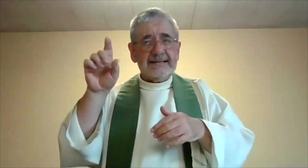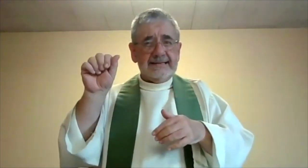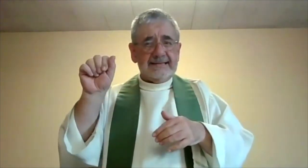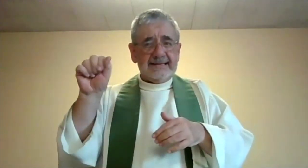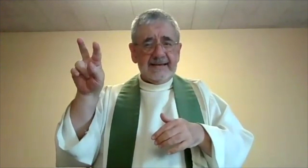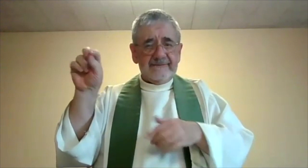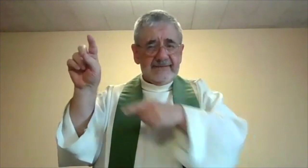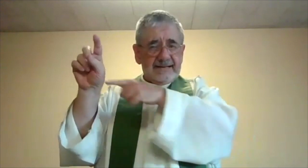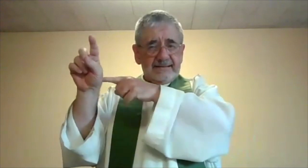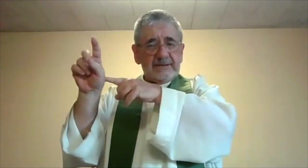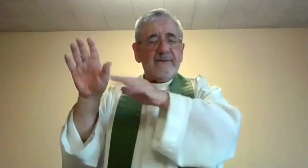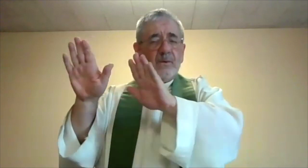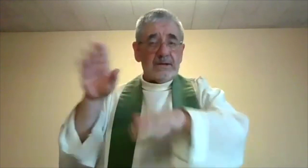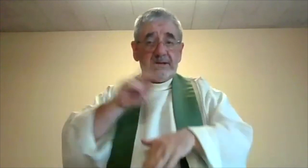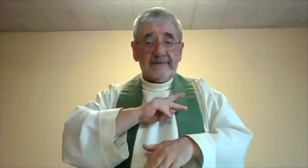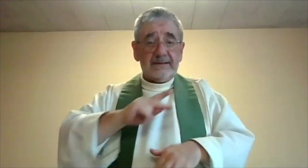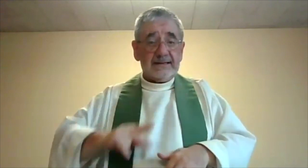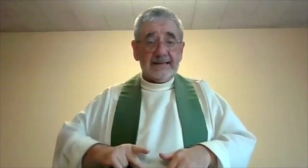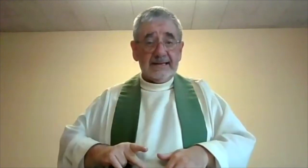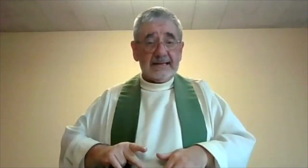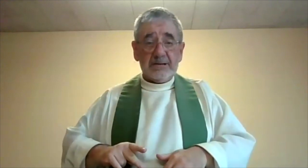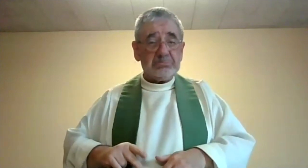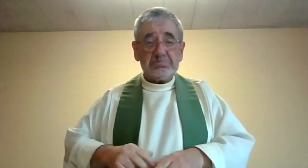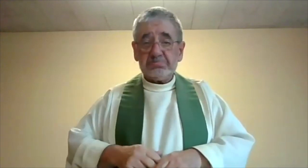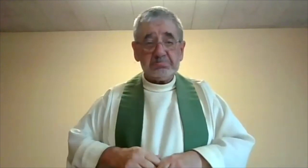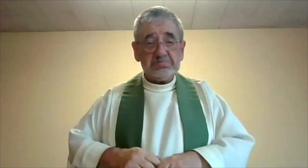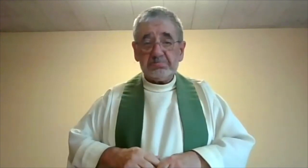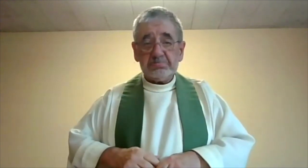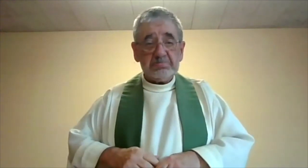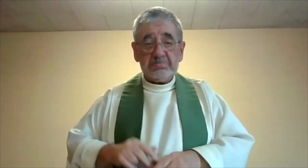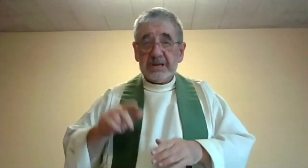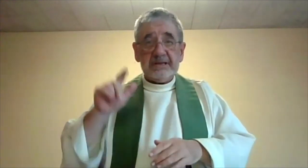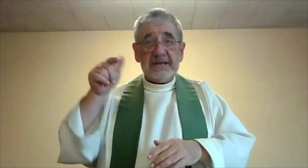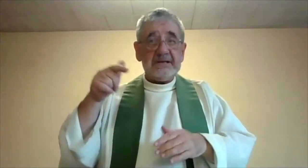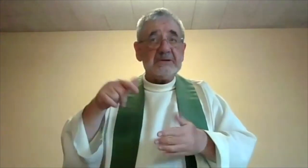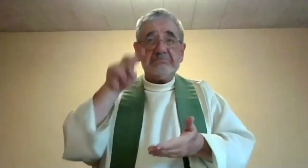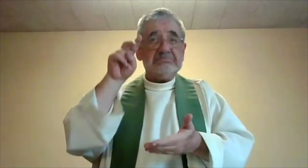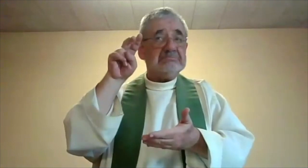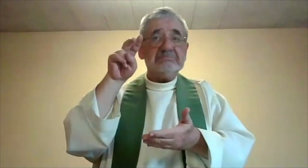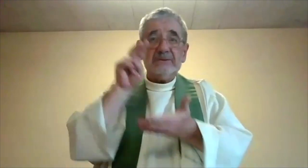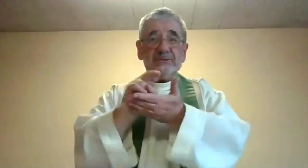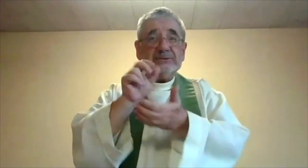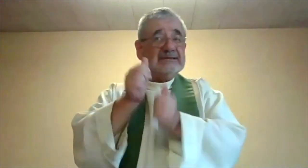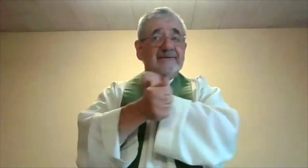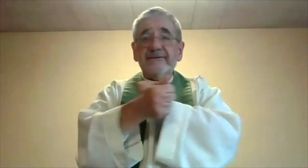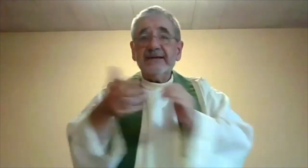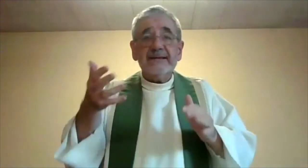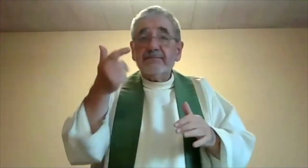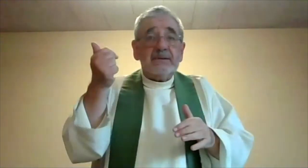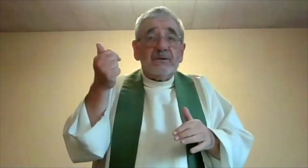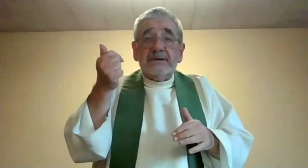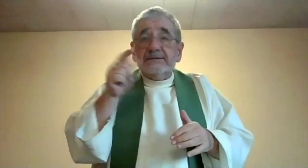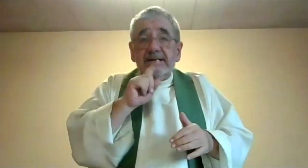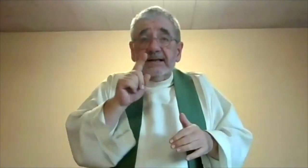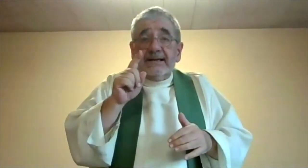However, they forgot that David was not a particularly great king. He